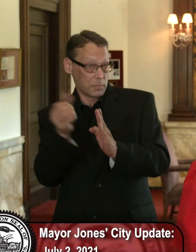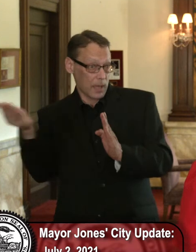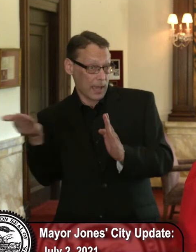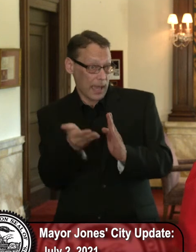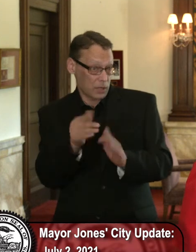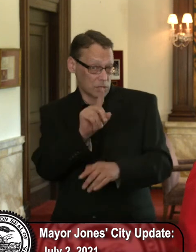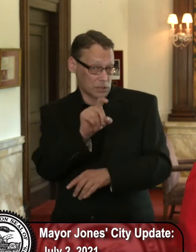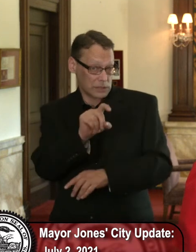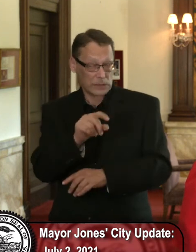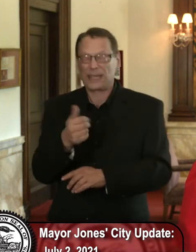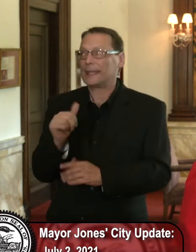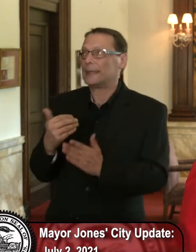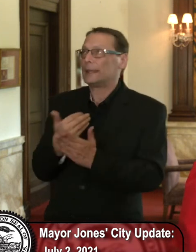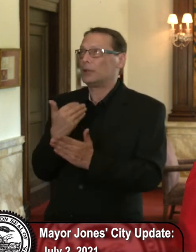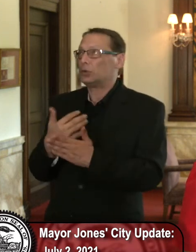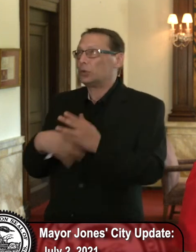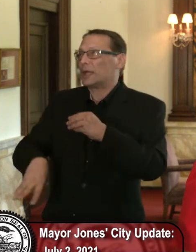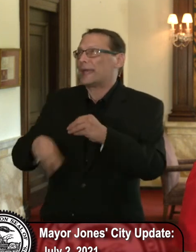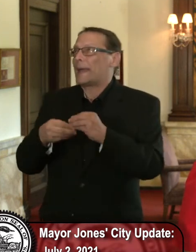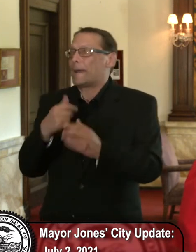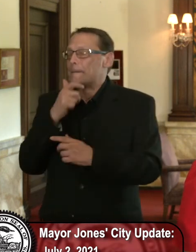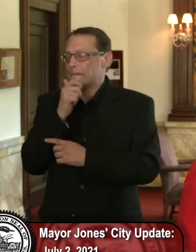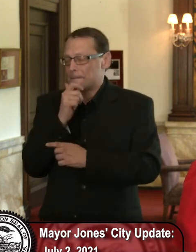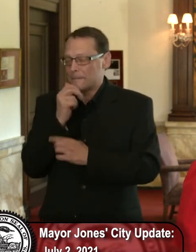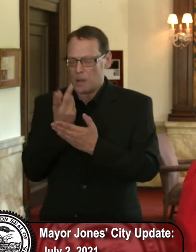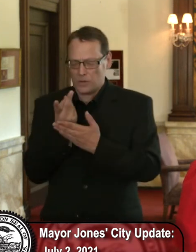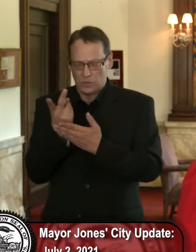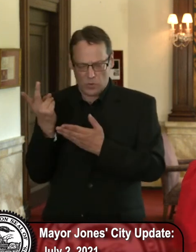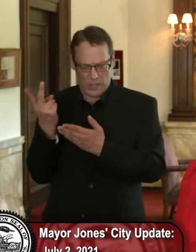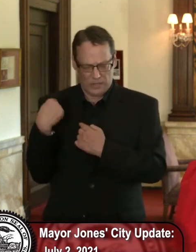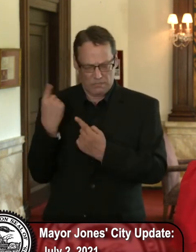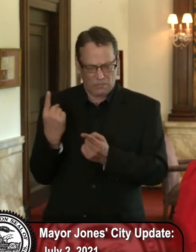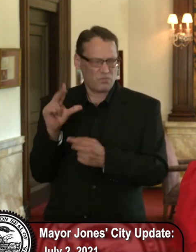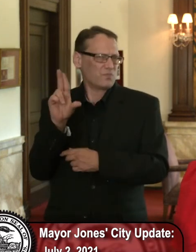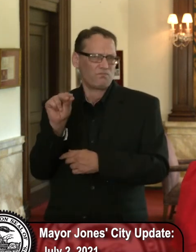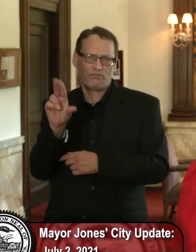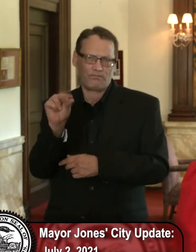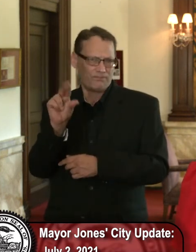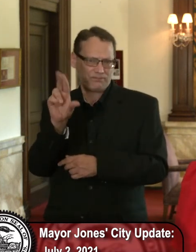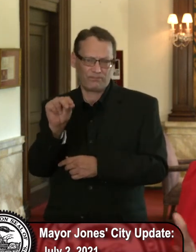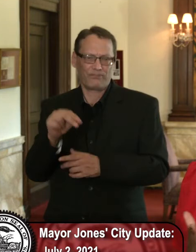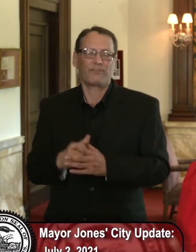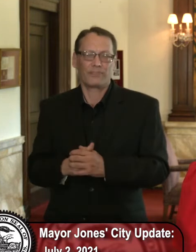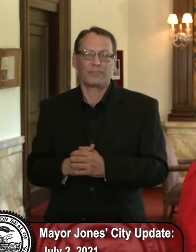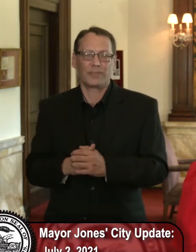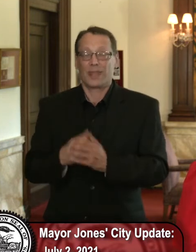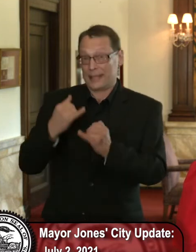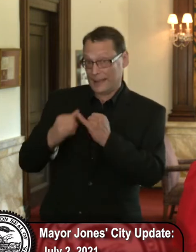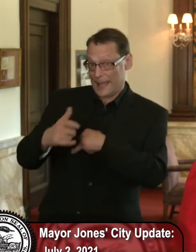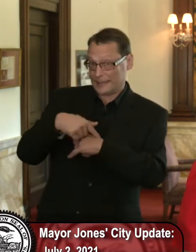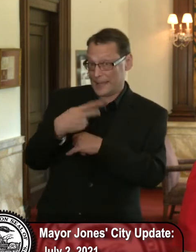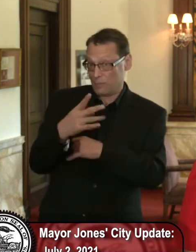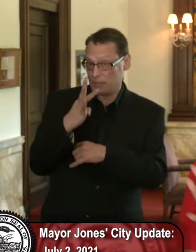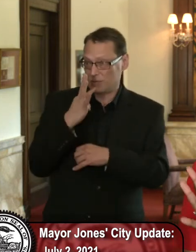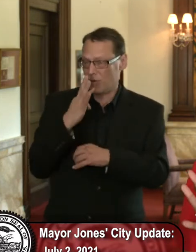any additions recently? In the last couple of weeks, no. Since the last time we've talked, I don't